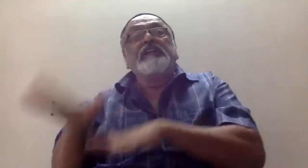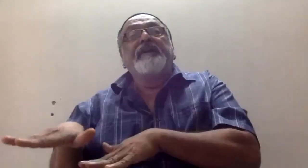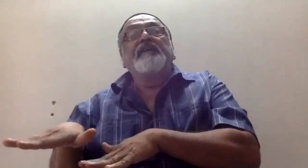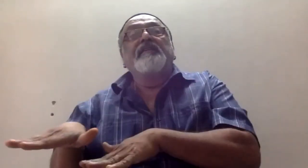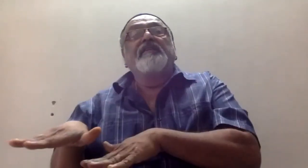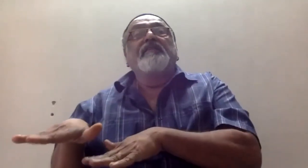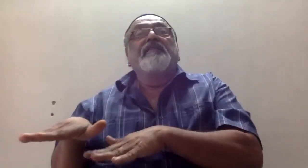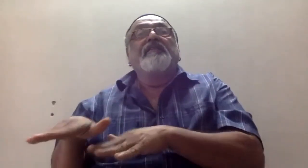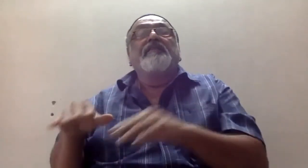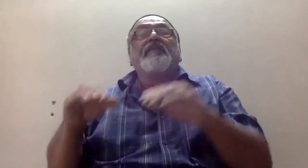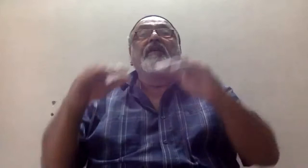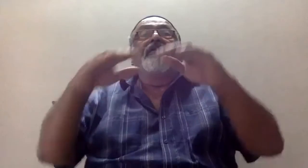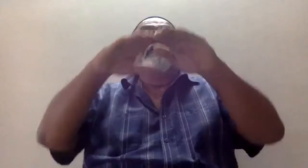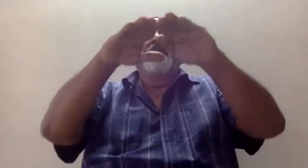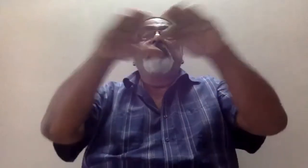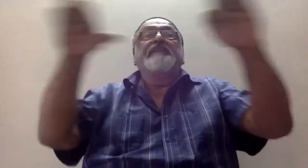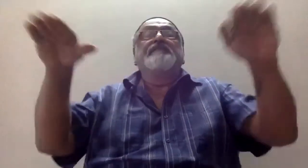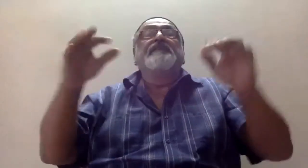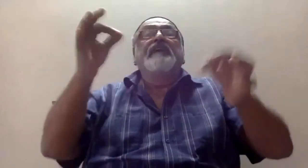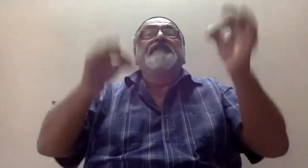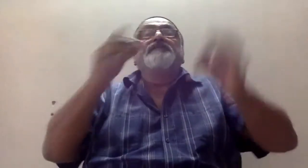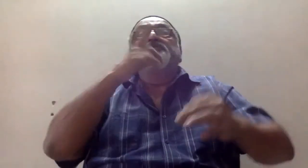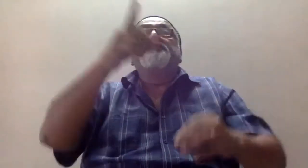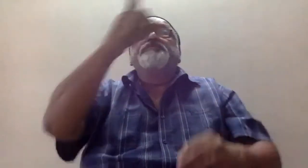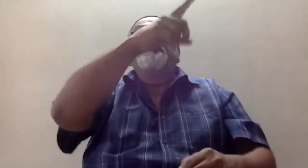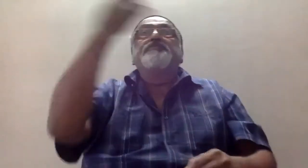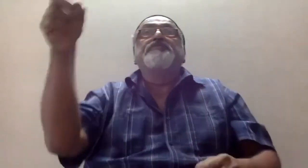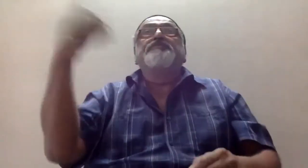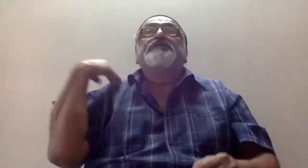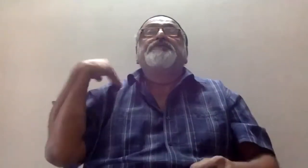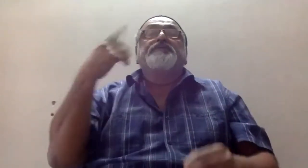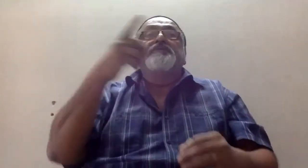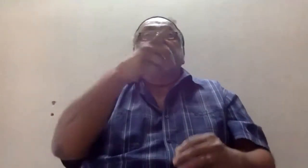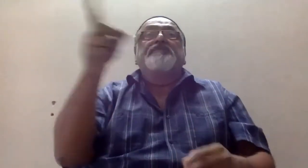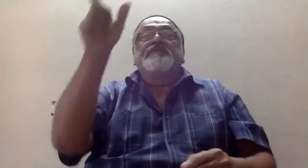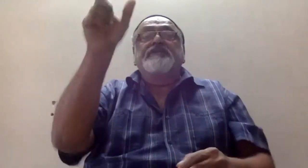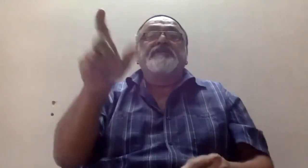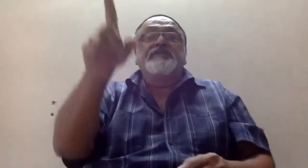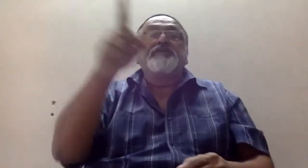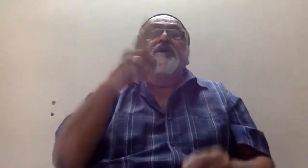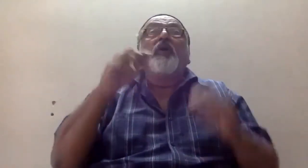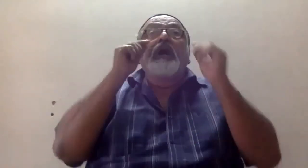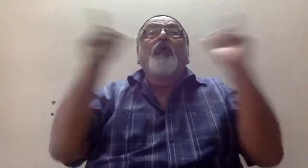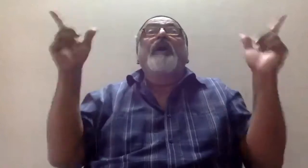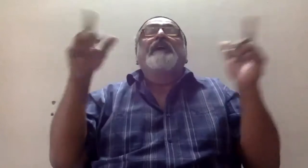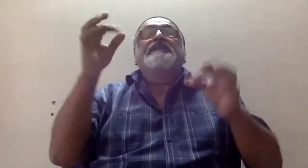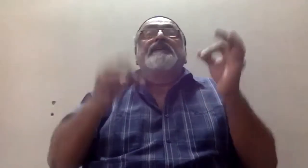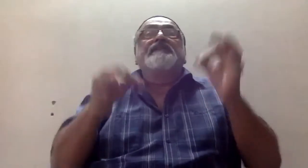matter goes to, or how sensitive the court was, or how aware the judge was. In